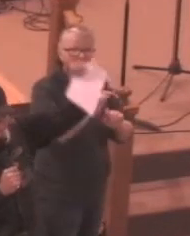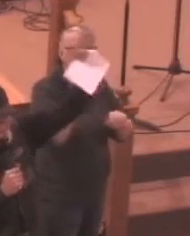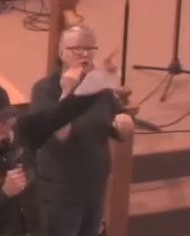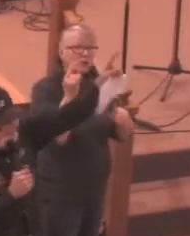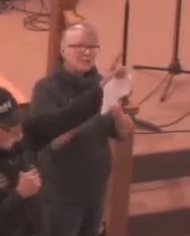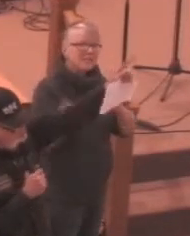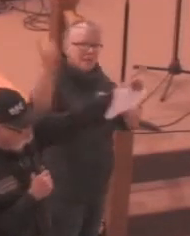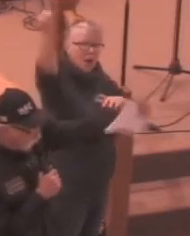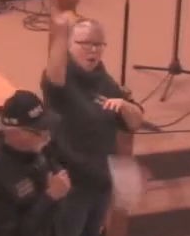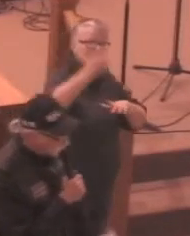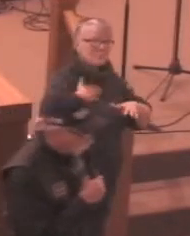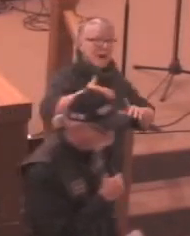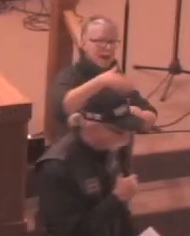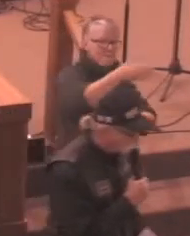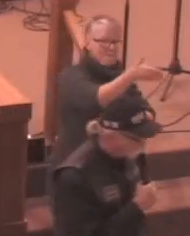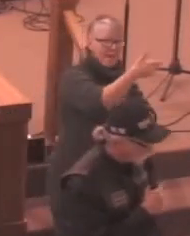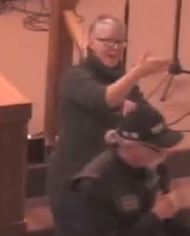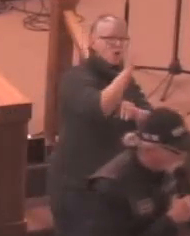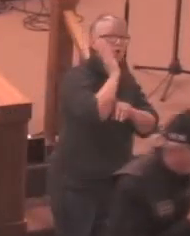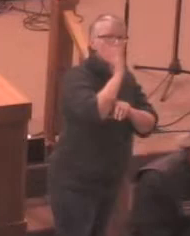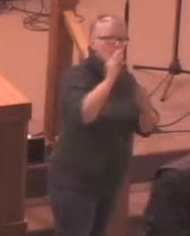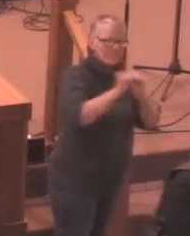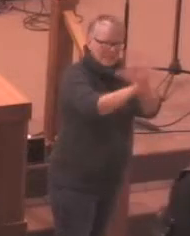be clear. Amen.